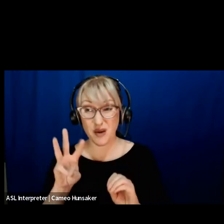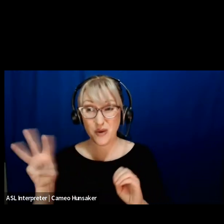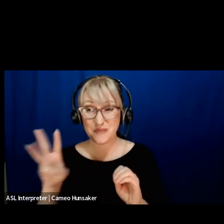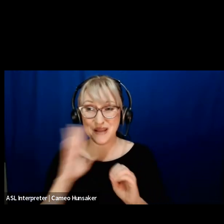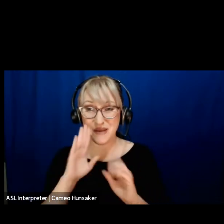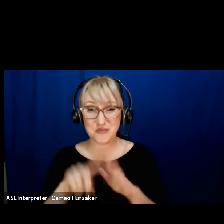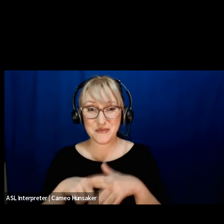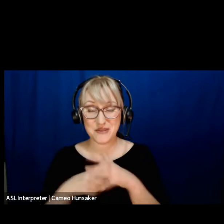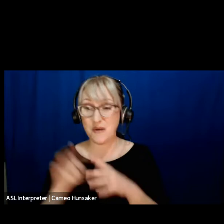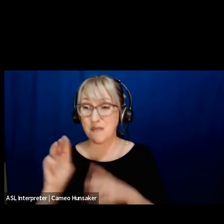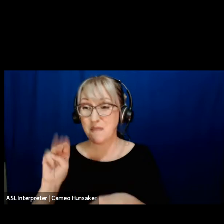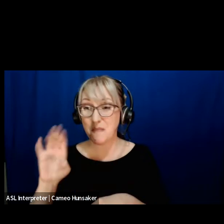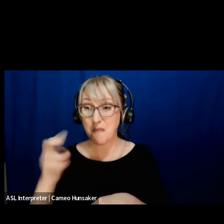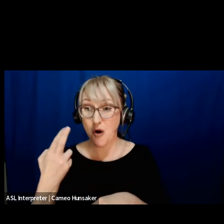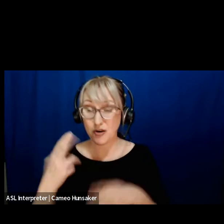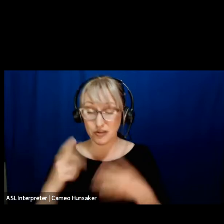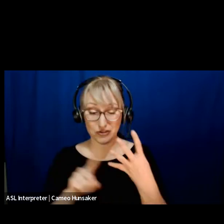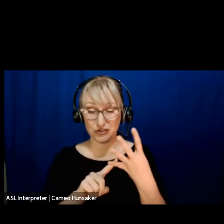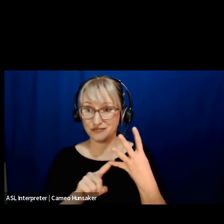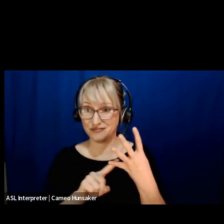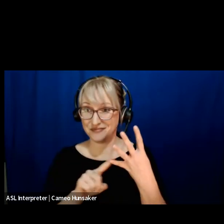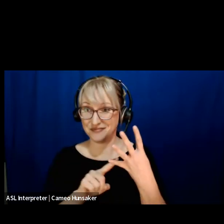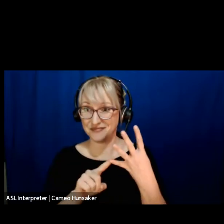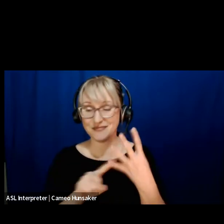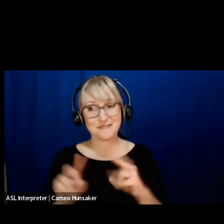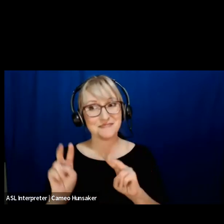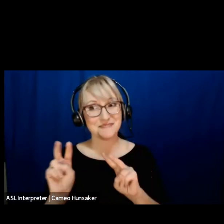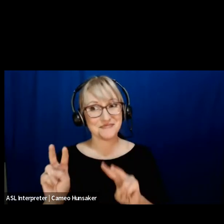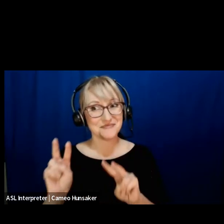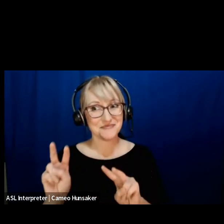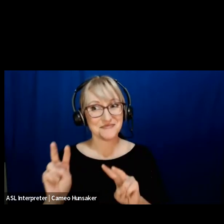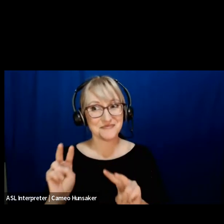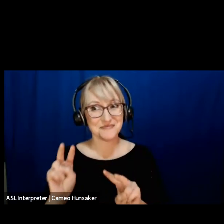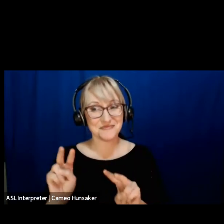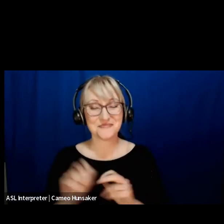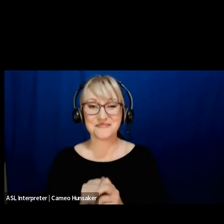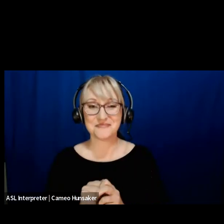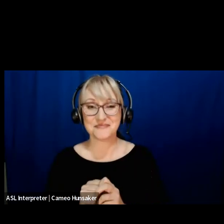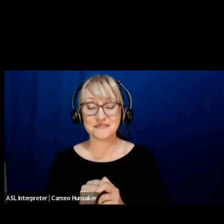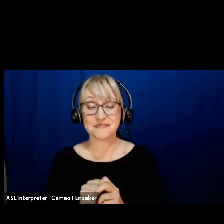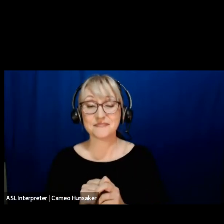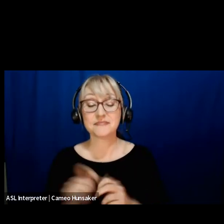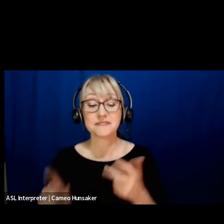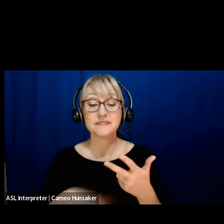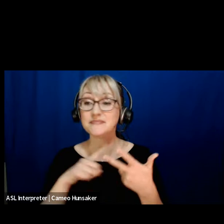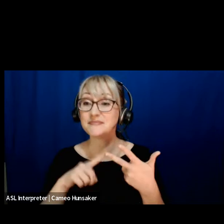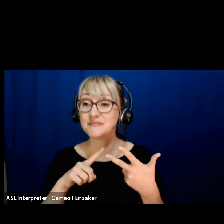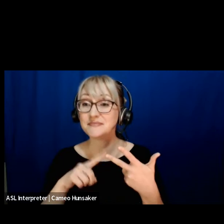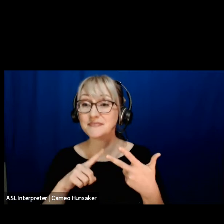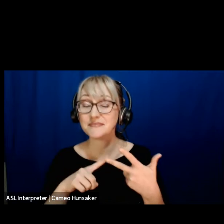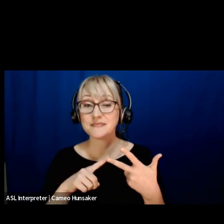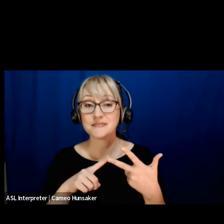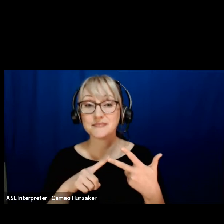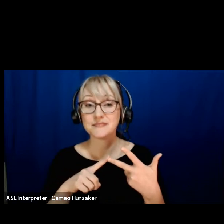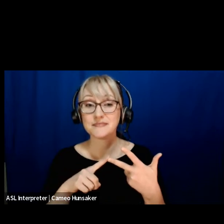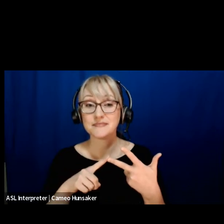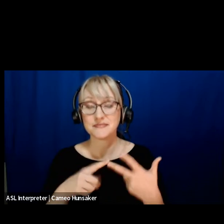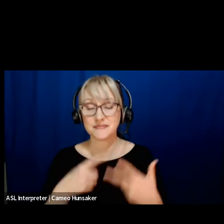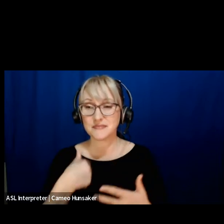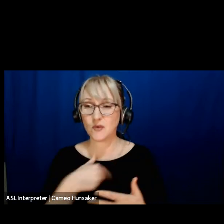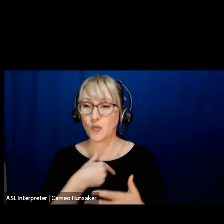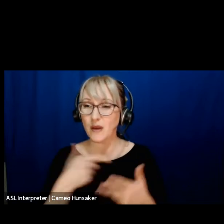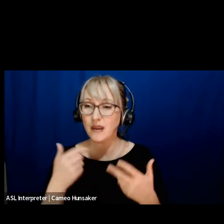end of March. So those are some great things we're looking forward to. The other thing that we're really focused on is